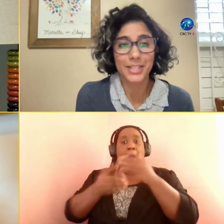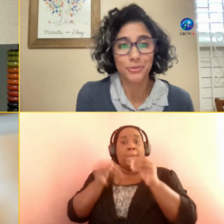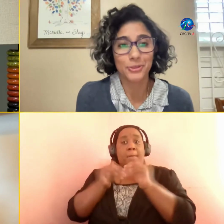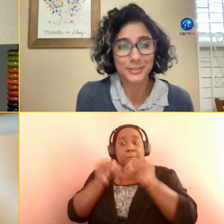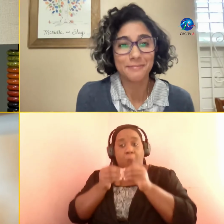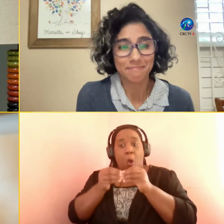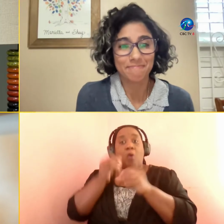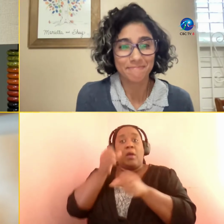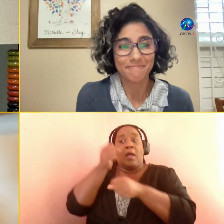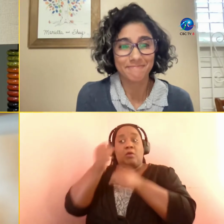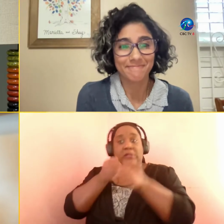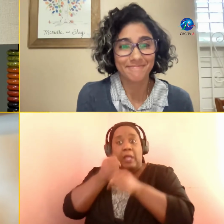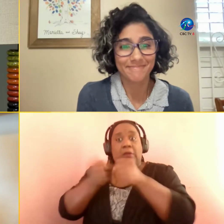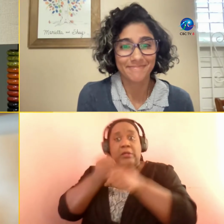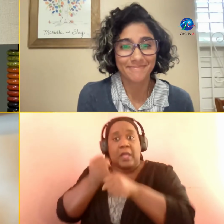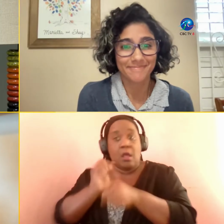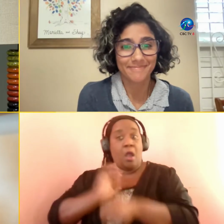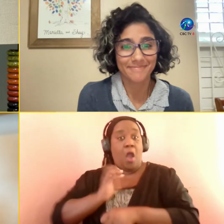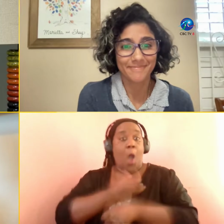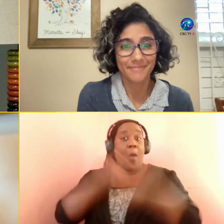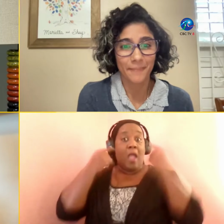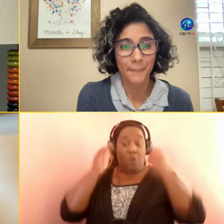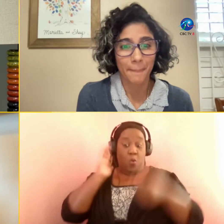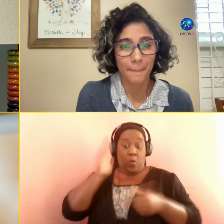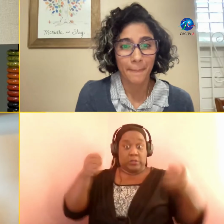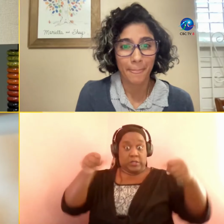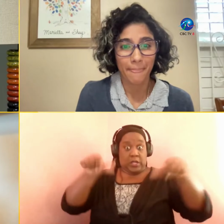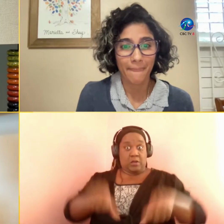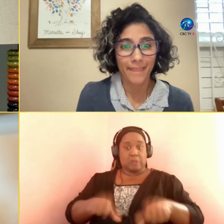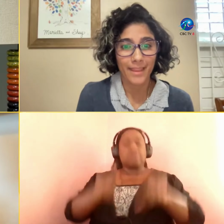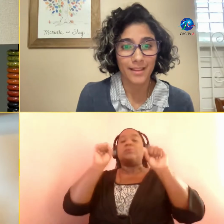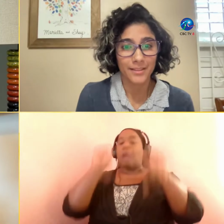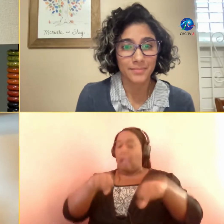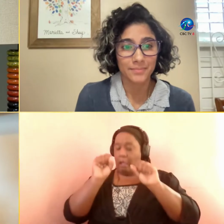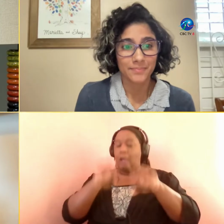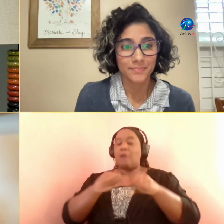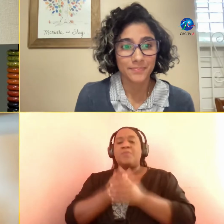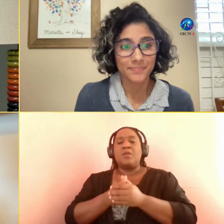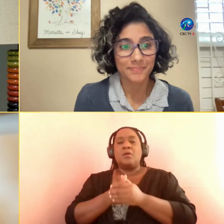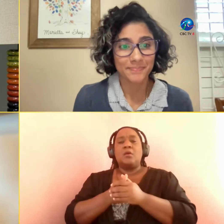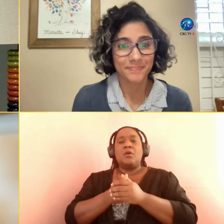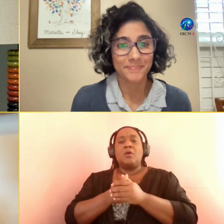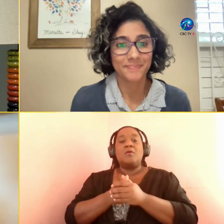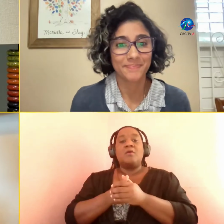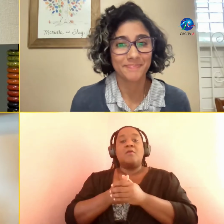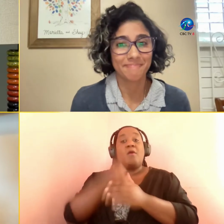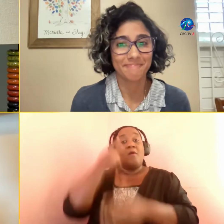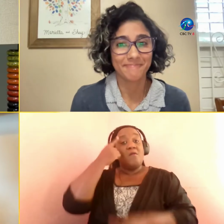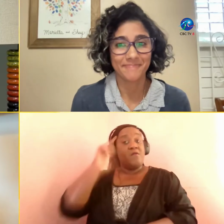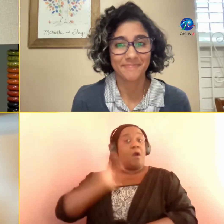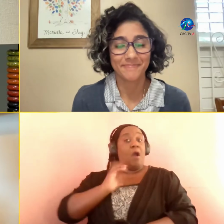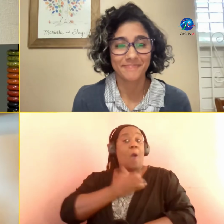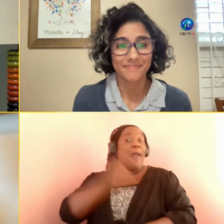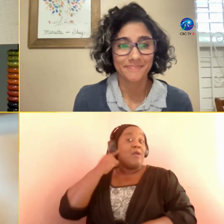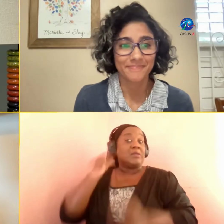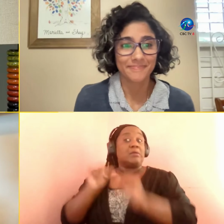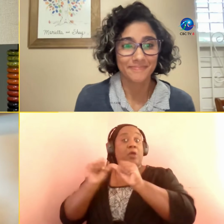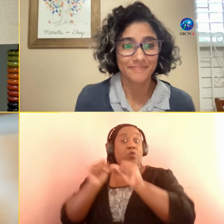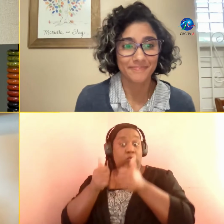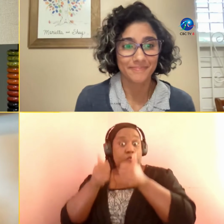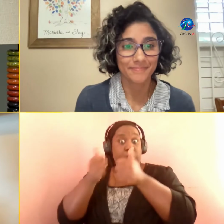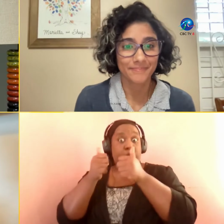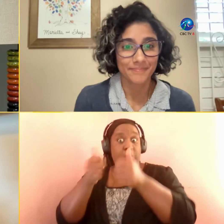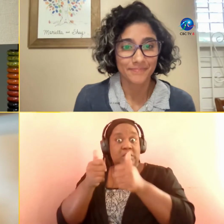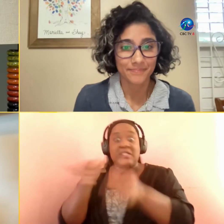Generally, yes, as a rule. And so in order to remain operable, in order to be at our optimum, we need to be able to, as we do with our